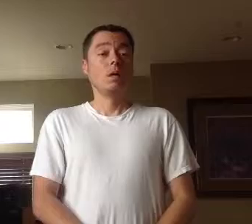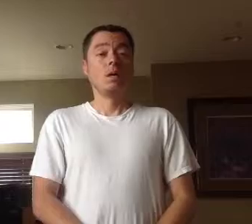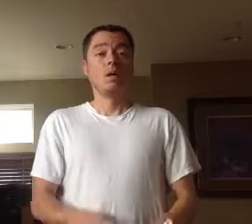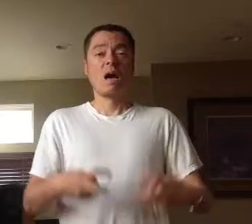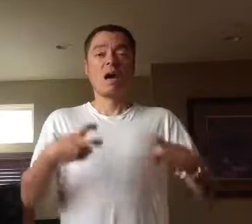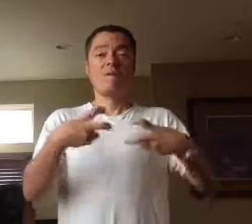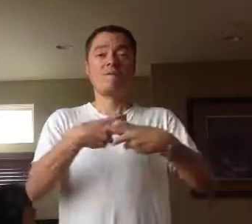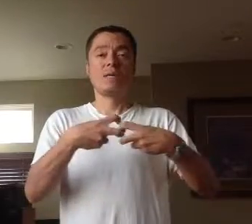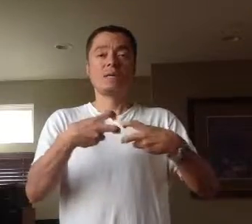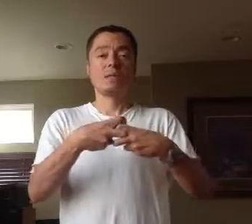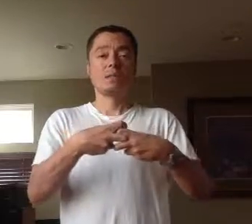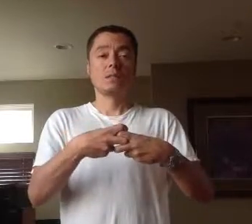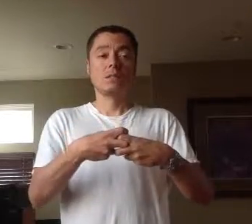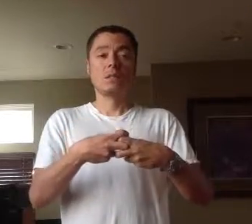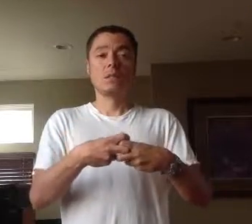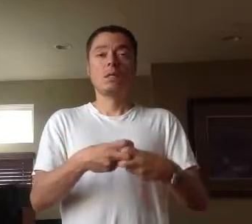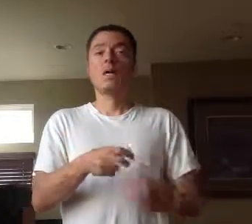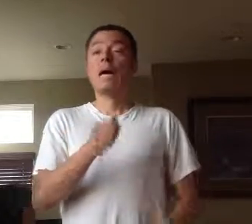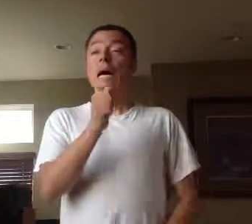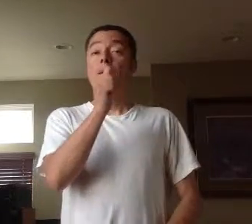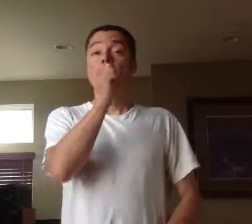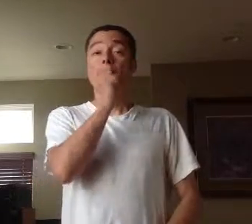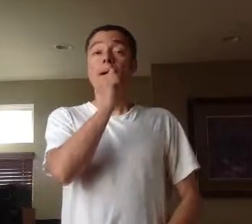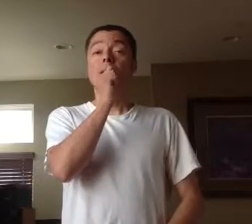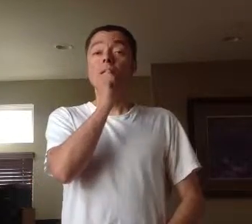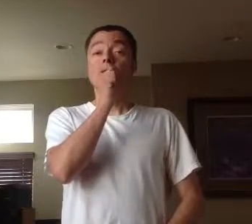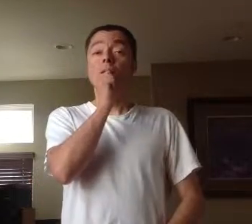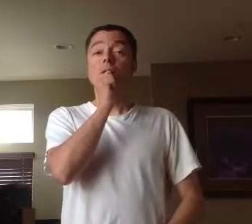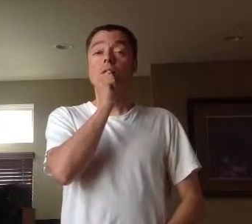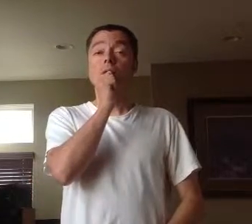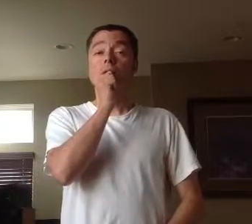Physics. Password. Submit.